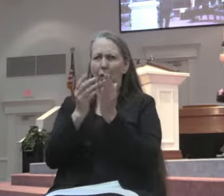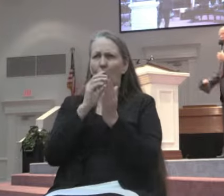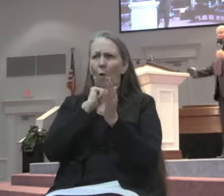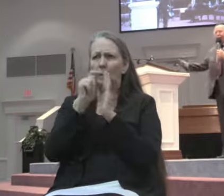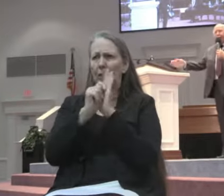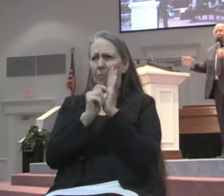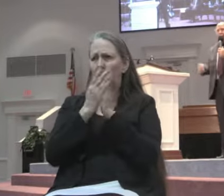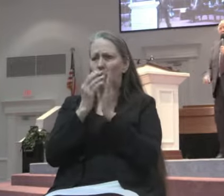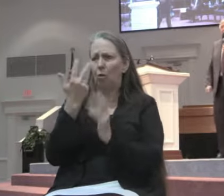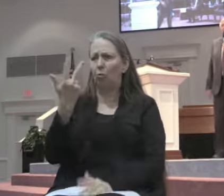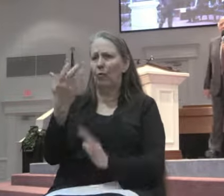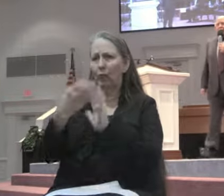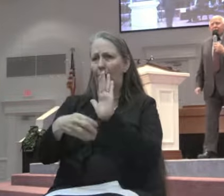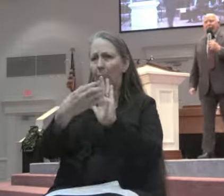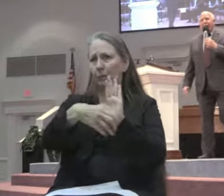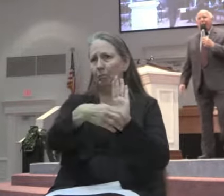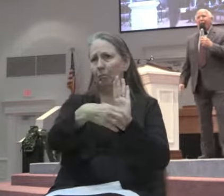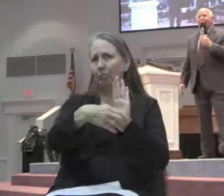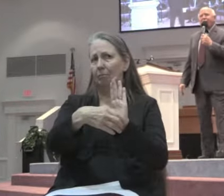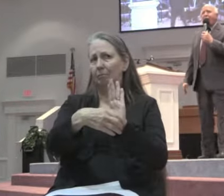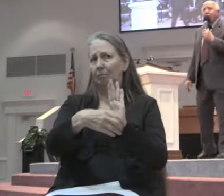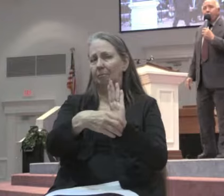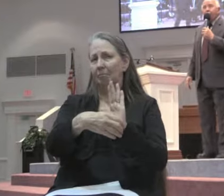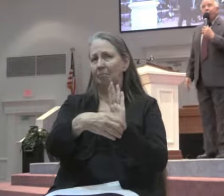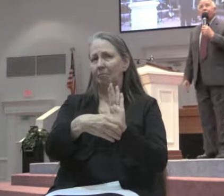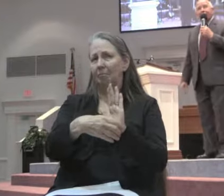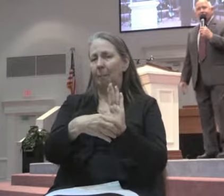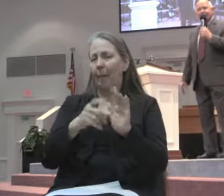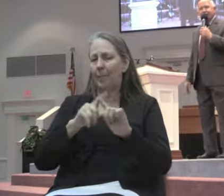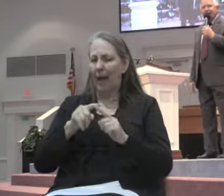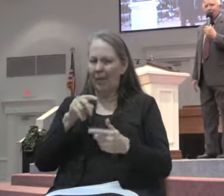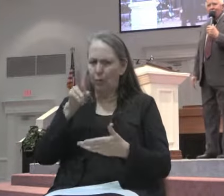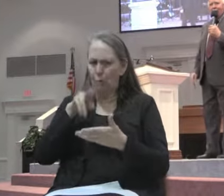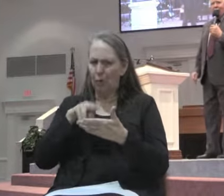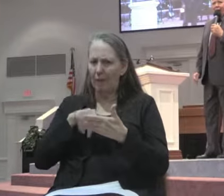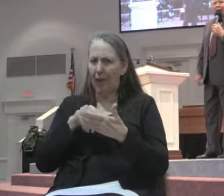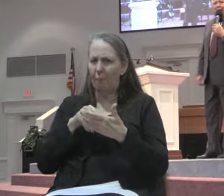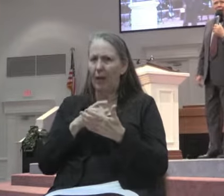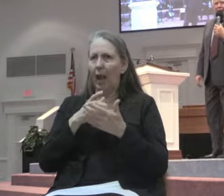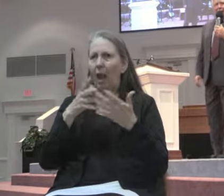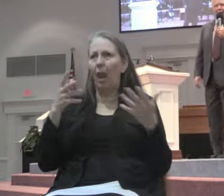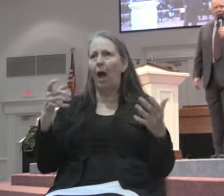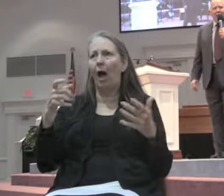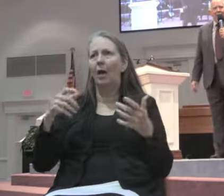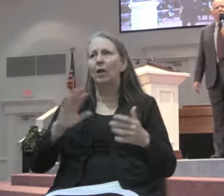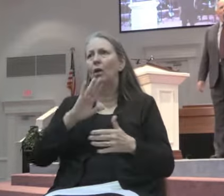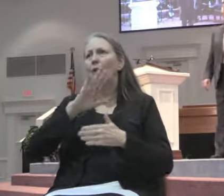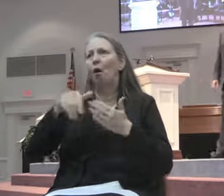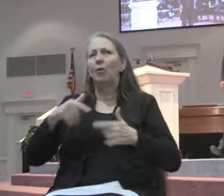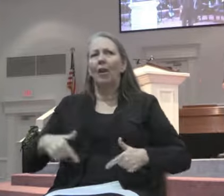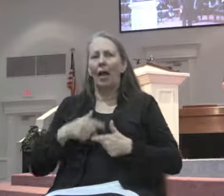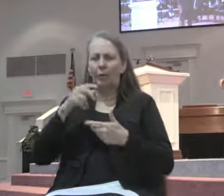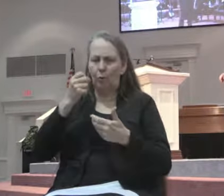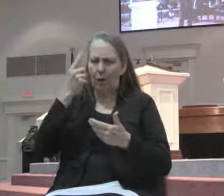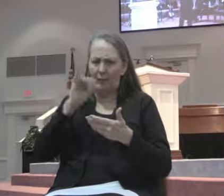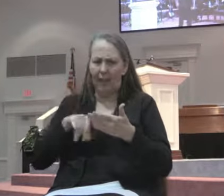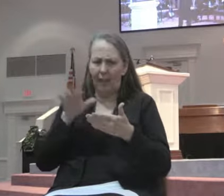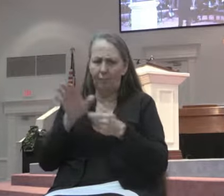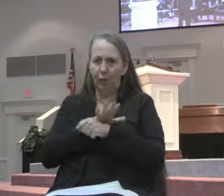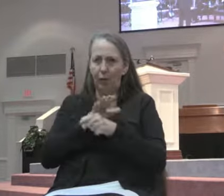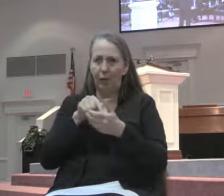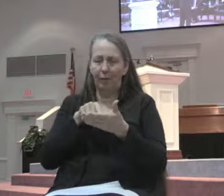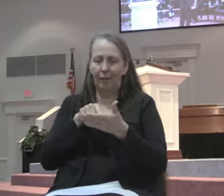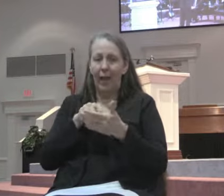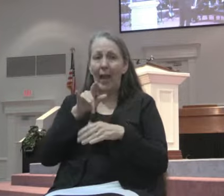It's just 3 chapters. It'll just take you a lifetime to absorb it. Hallelujah. Joel said in the